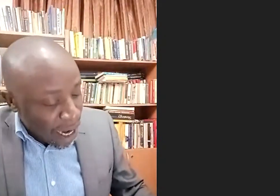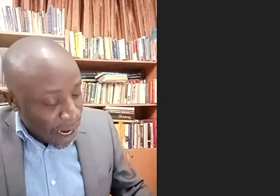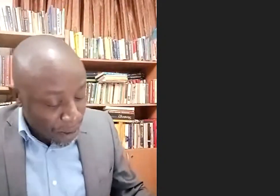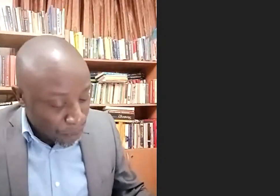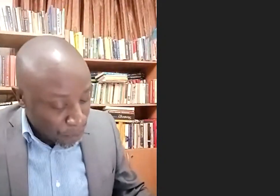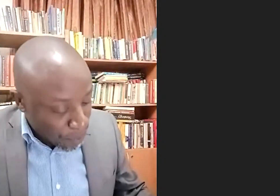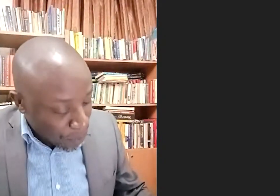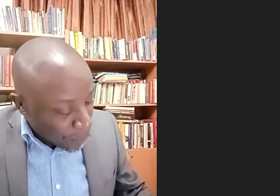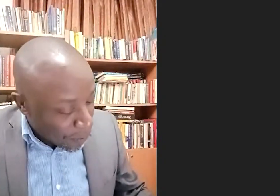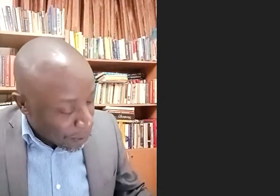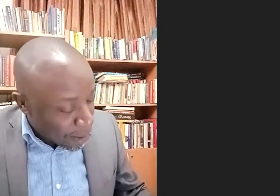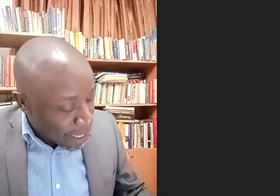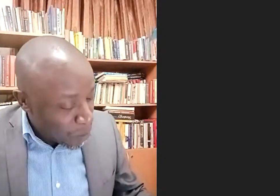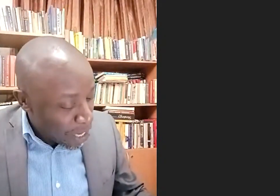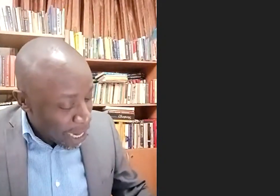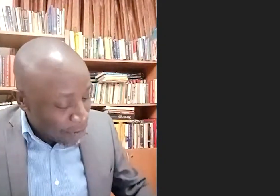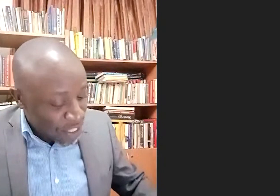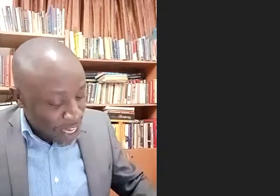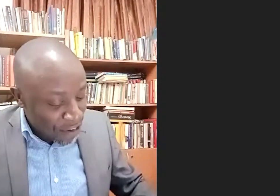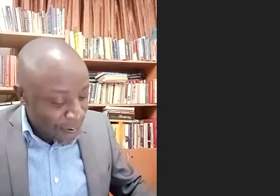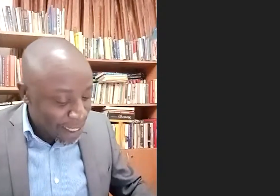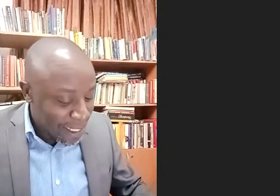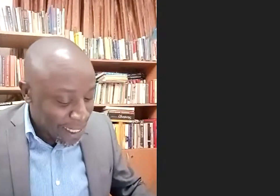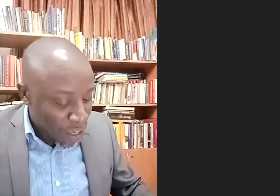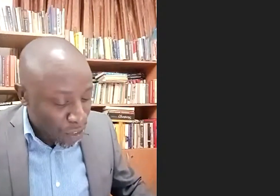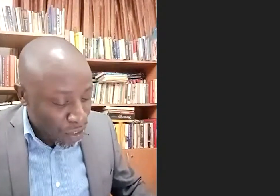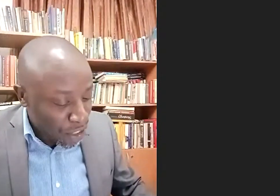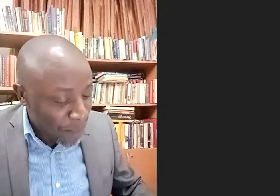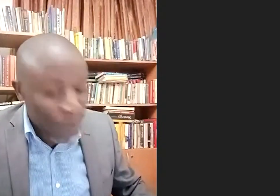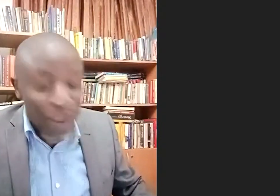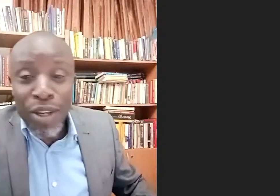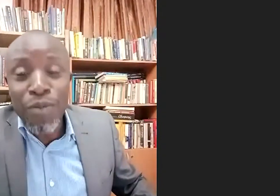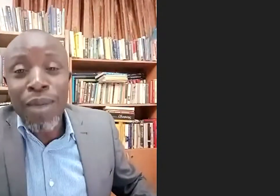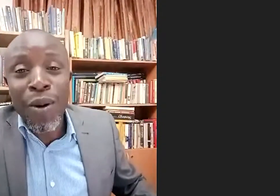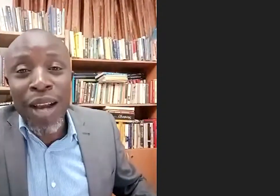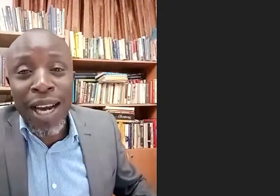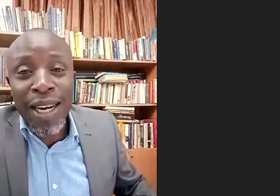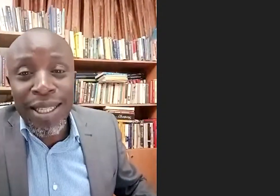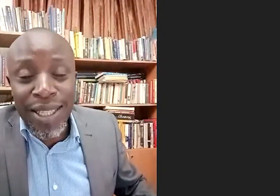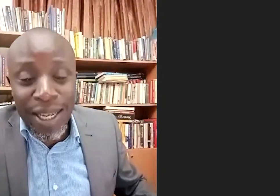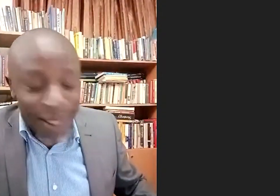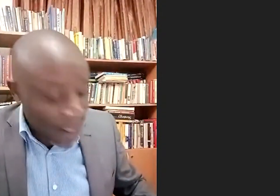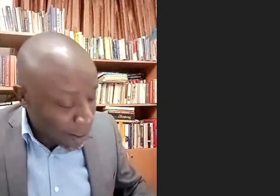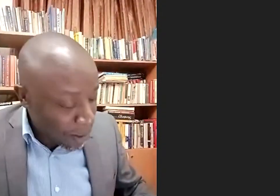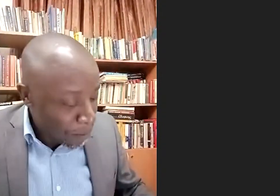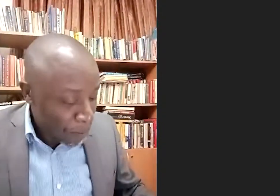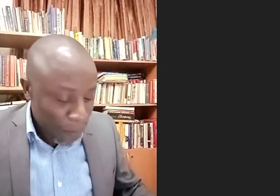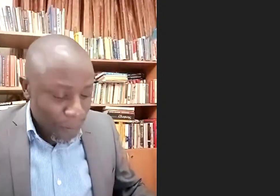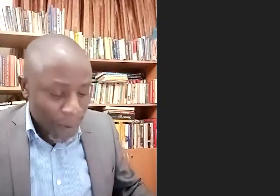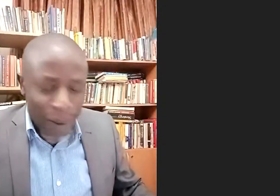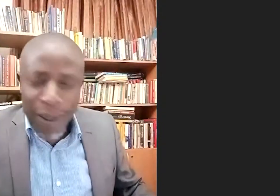Stephen. Then we have Steadfast Consulting. You remember we had this